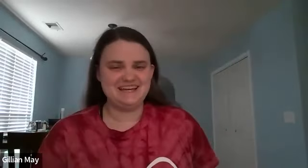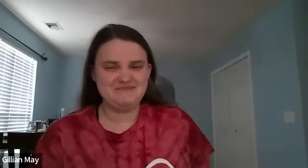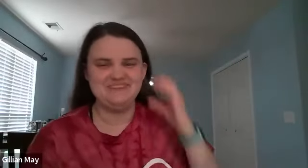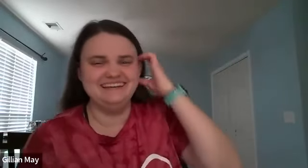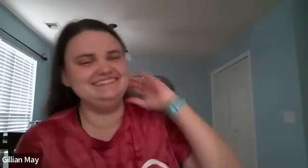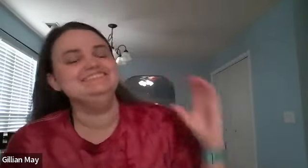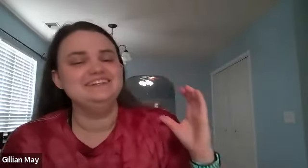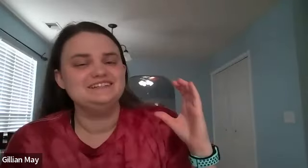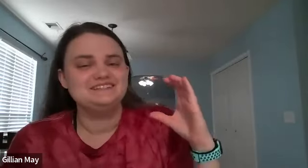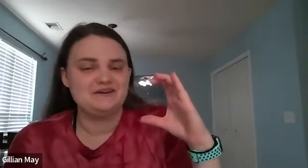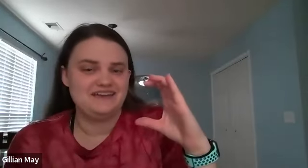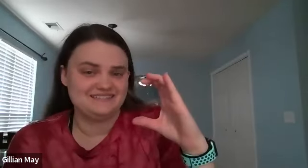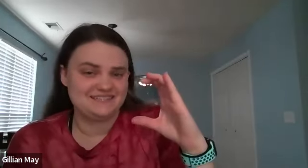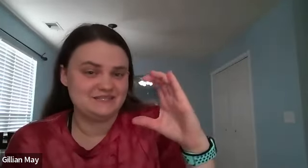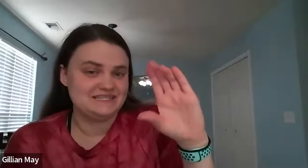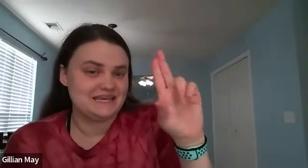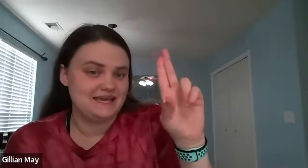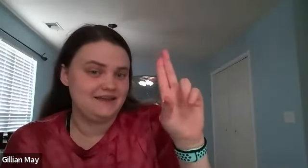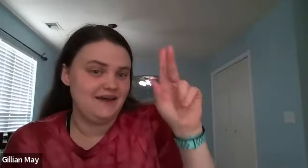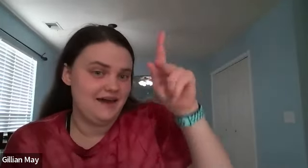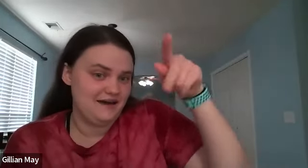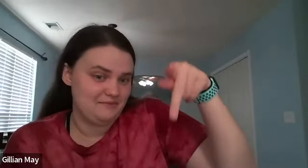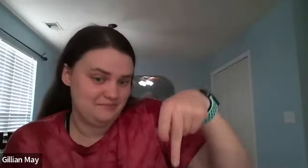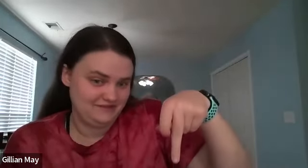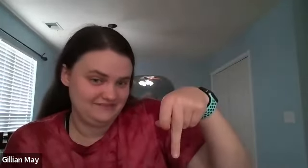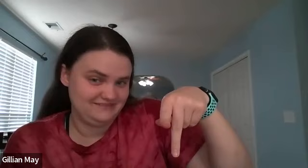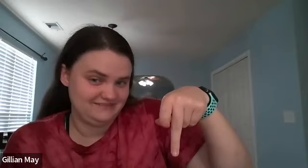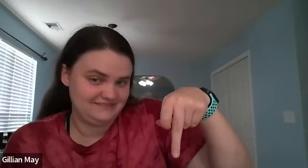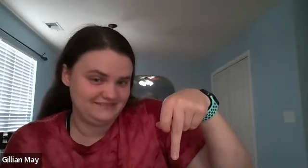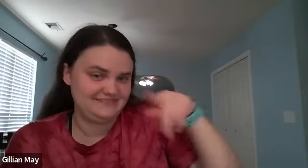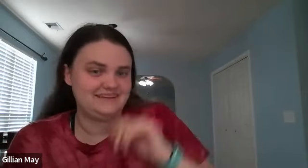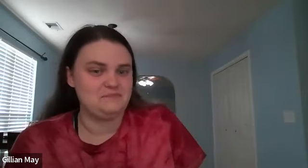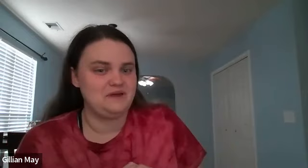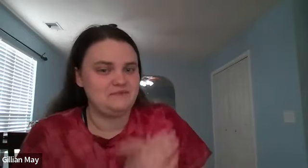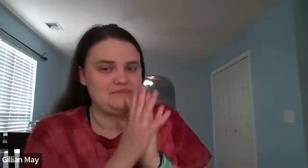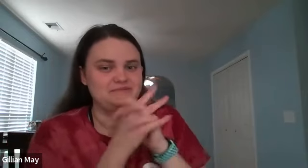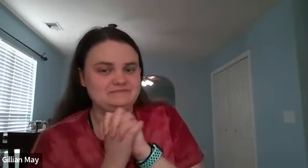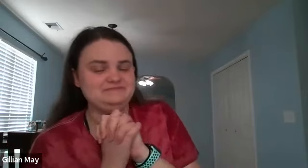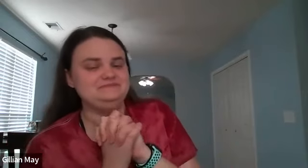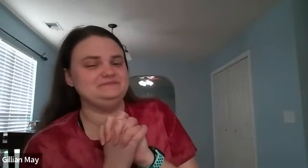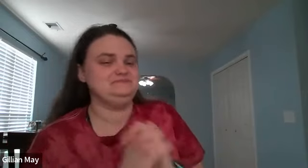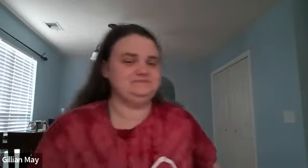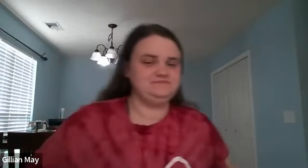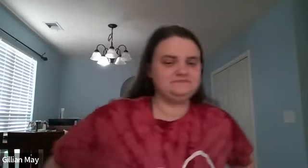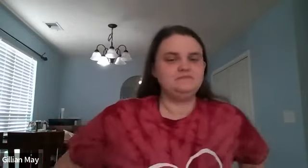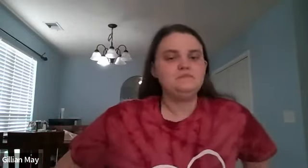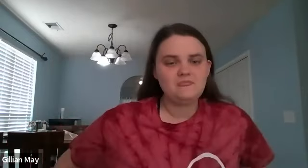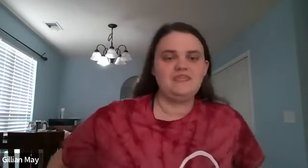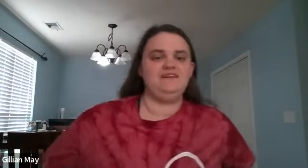Yep. So yes, this is cup. Cup, cup, cup. Mm-hmm. All